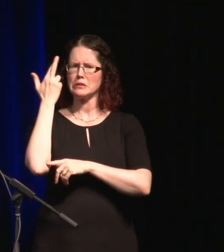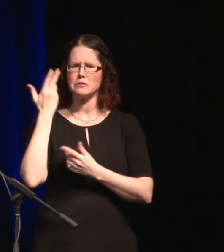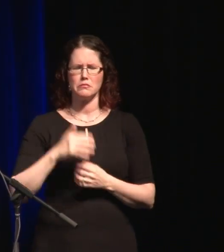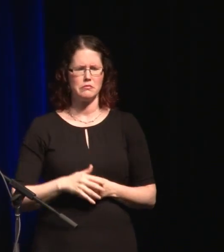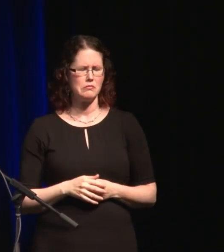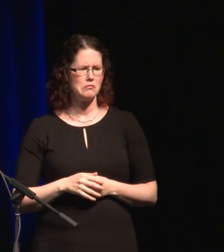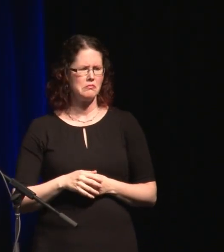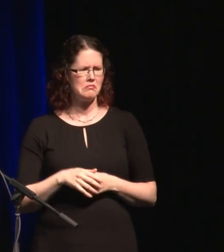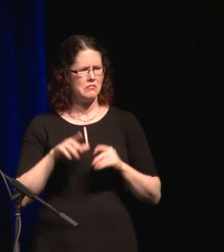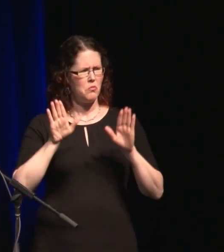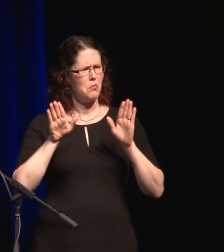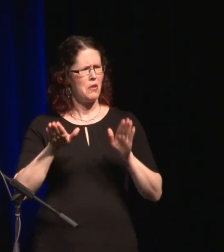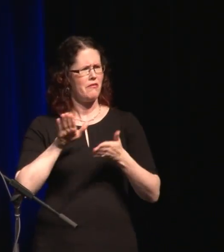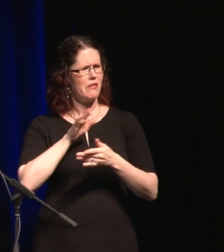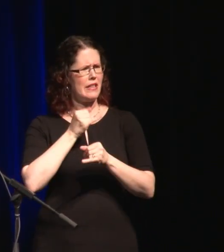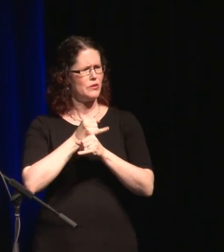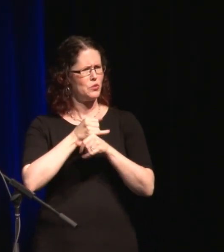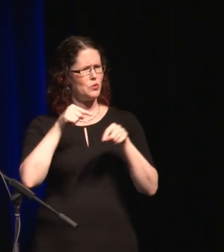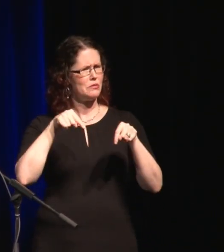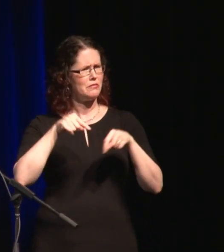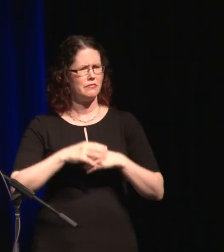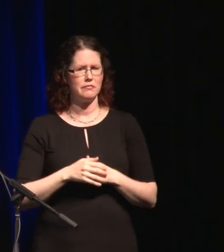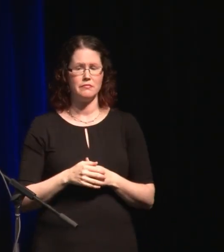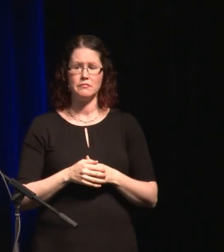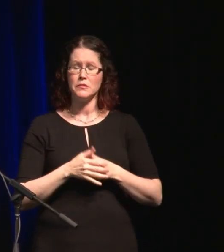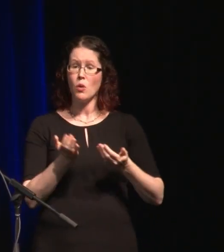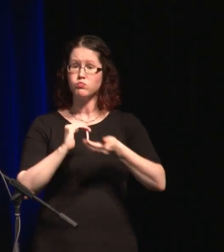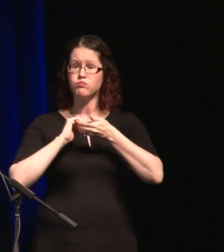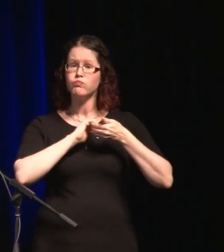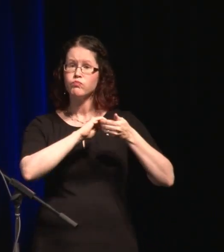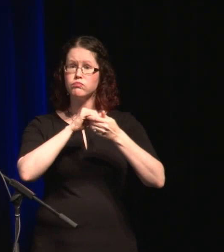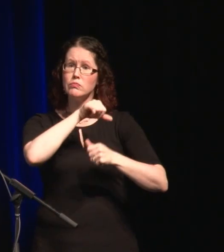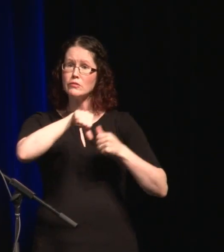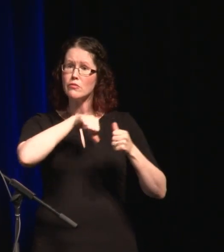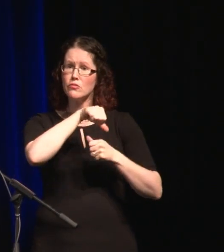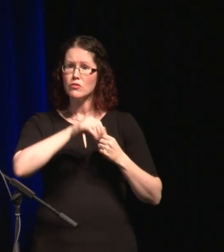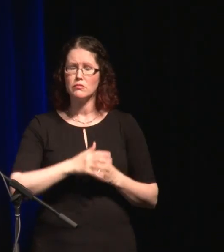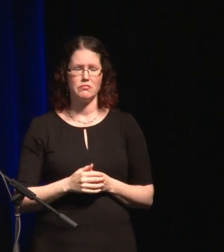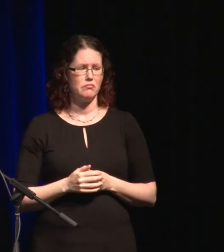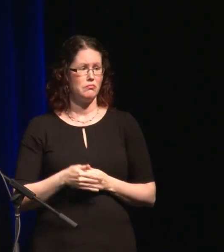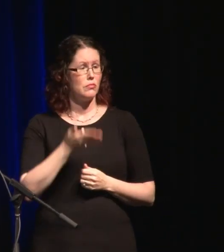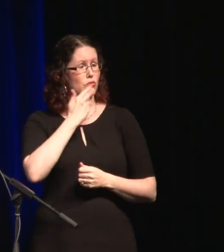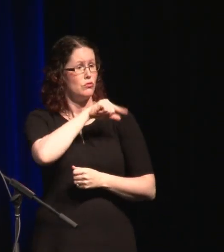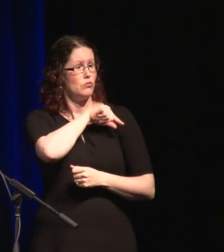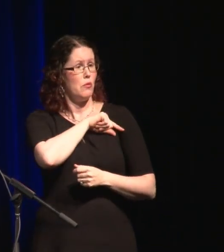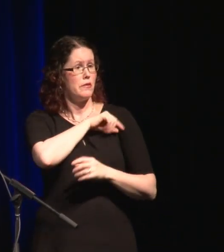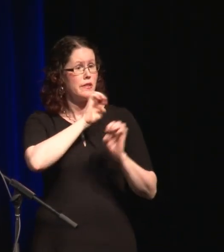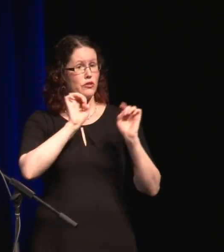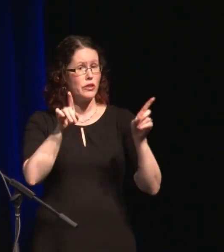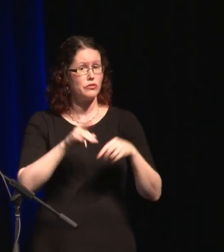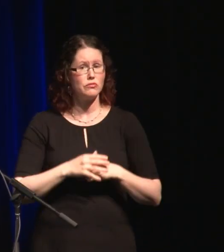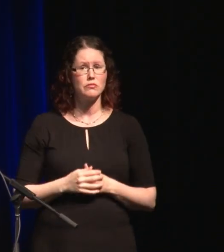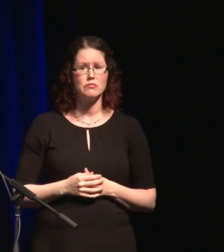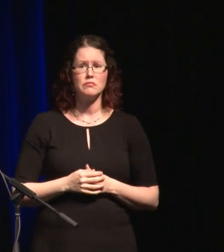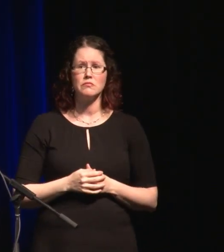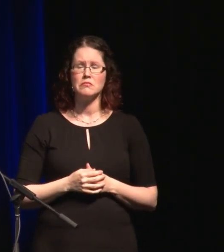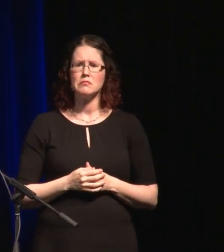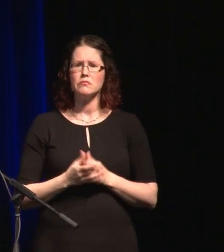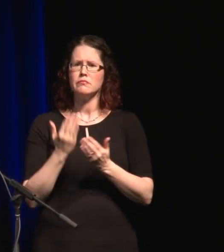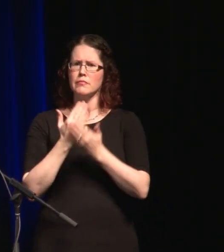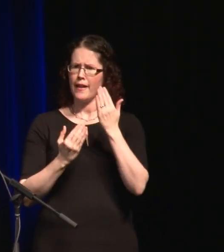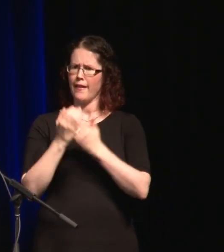it the campus camaraderie? Being able to get a quality education here at home? Or maybe the hands-on